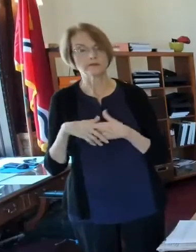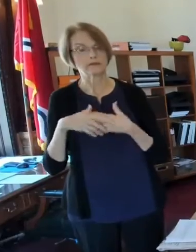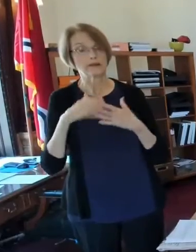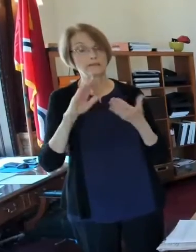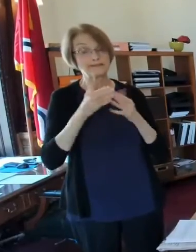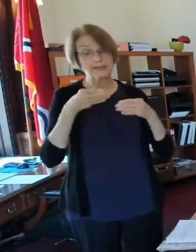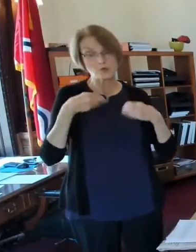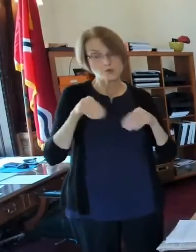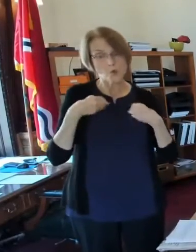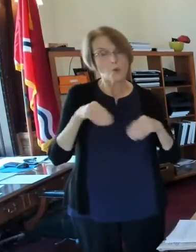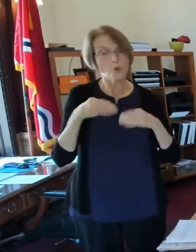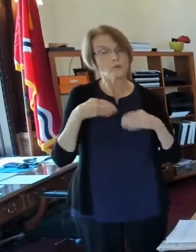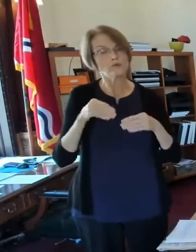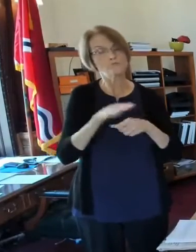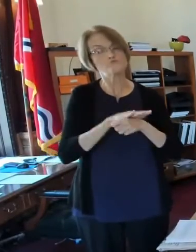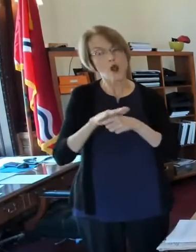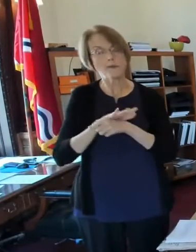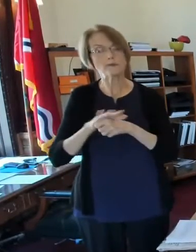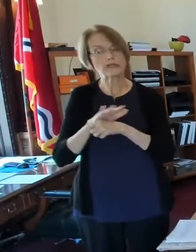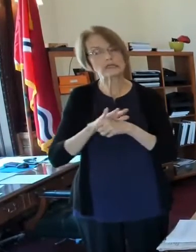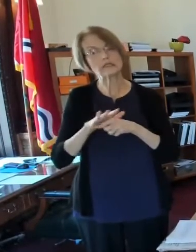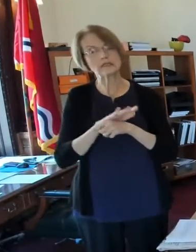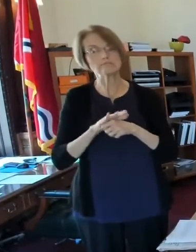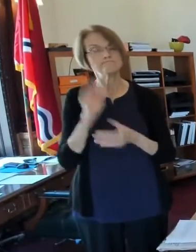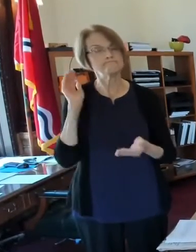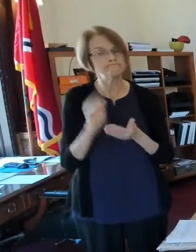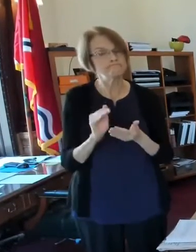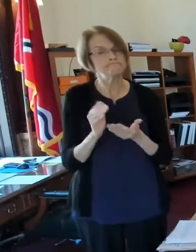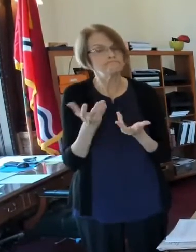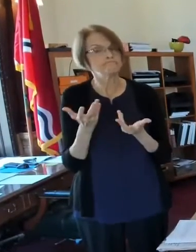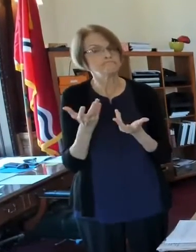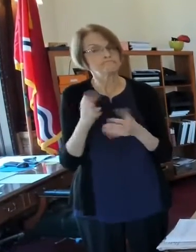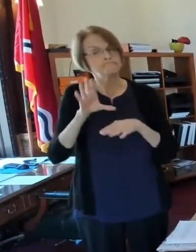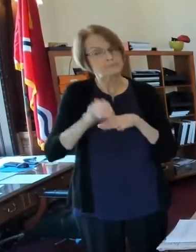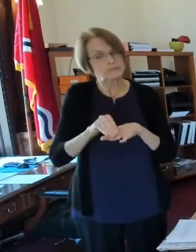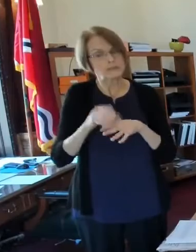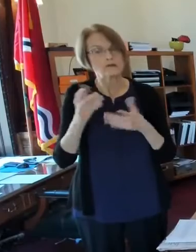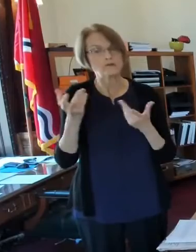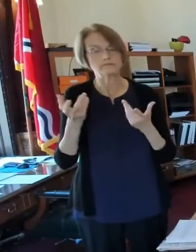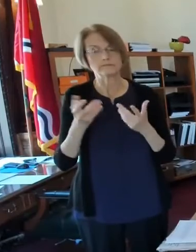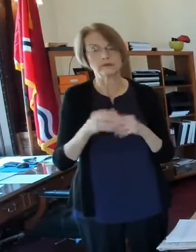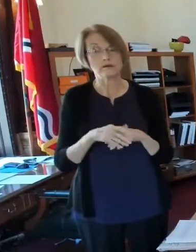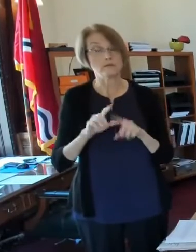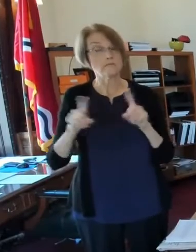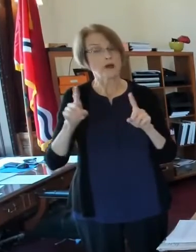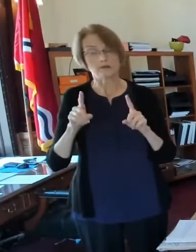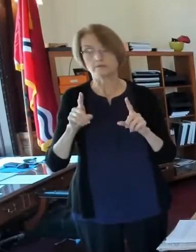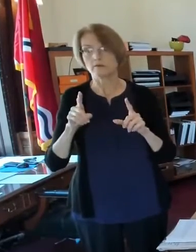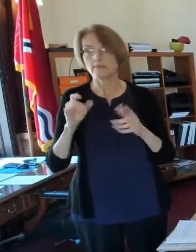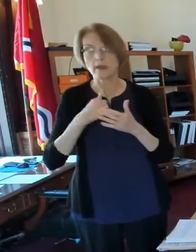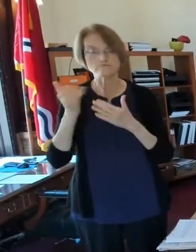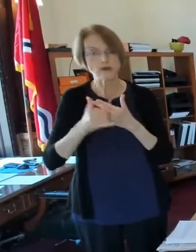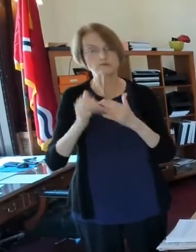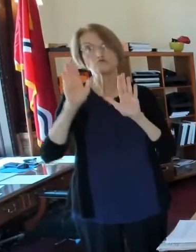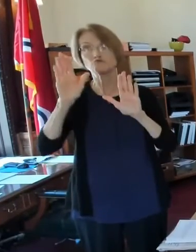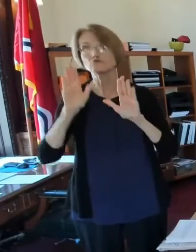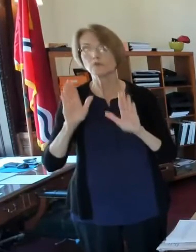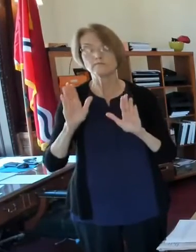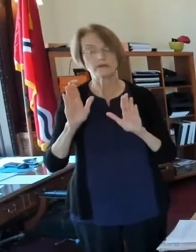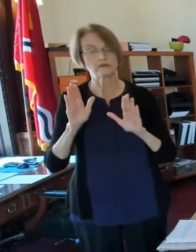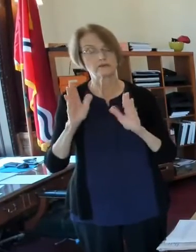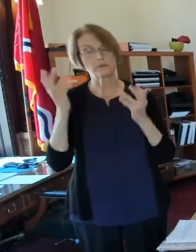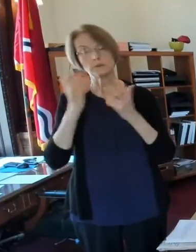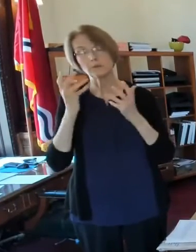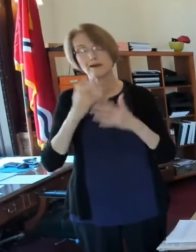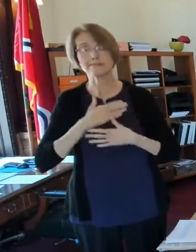value, but I think it is it's really terrific, and I'm so happy to see